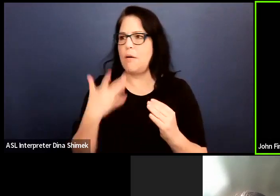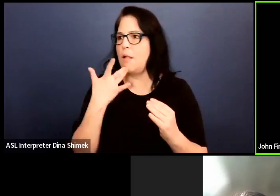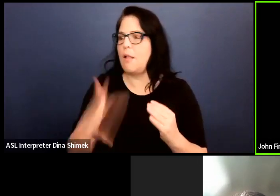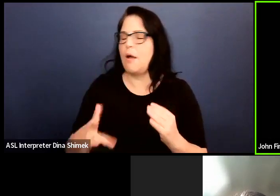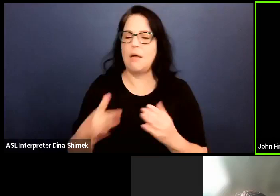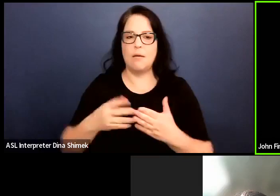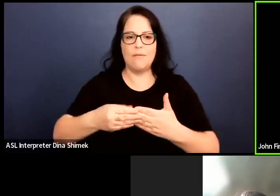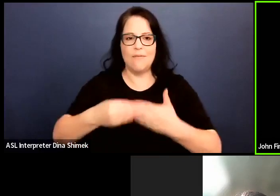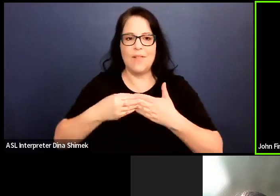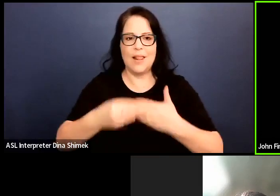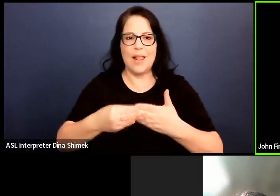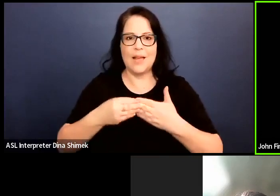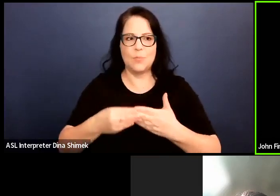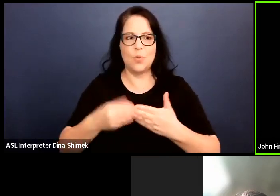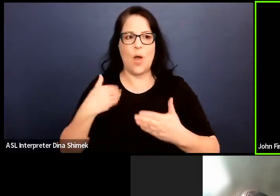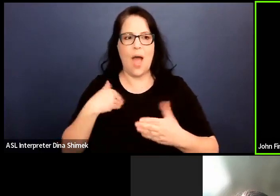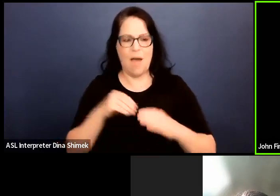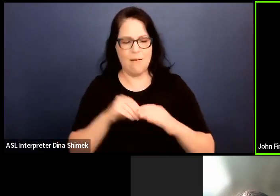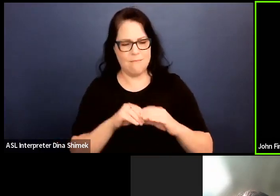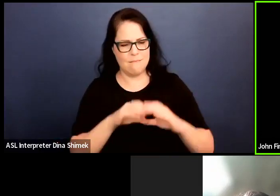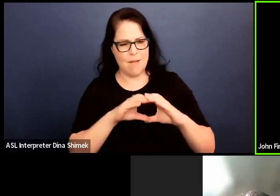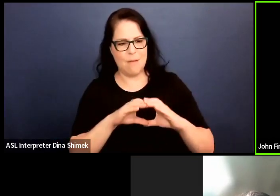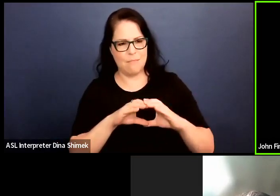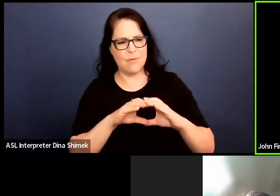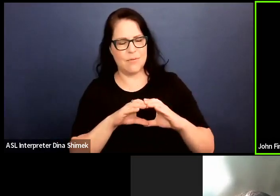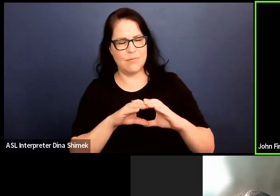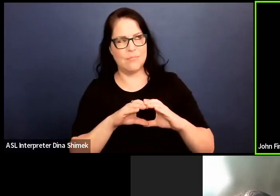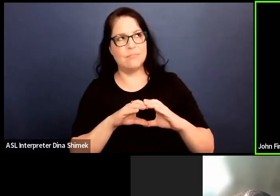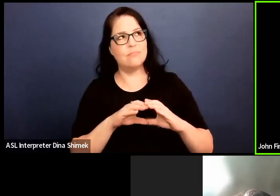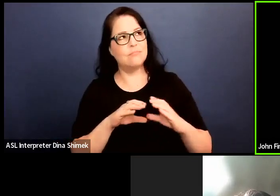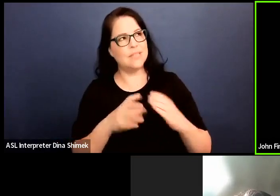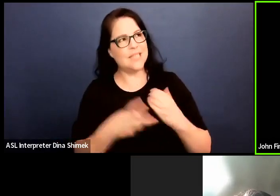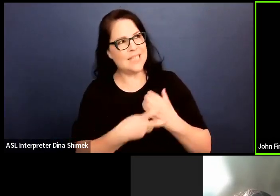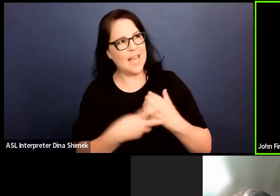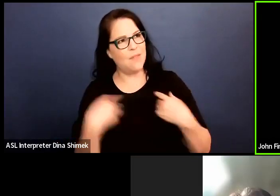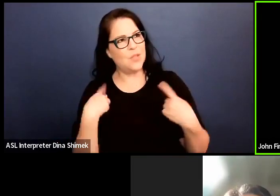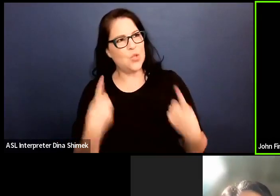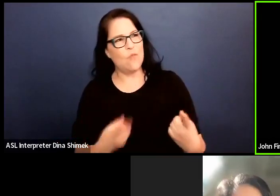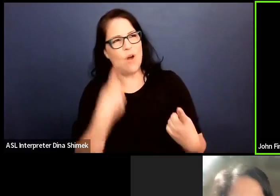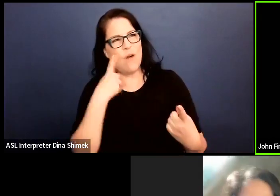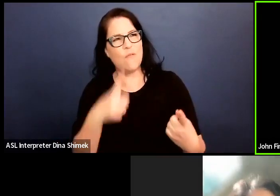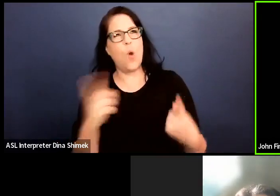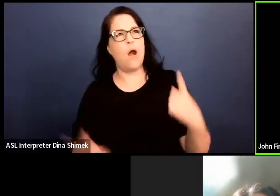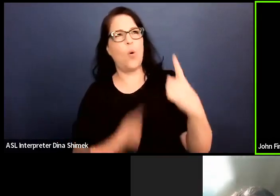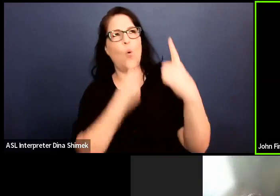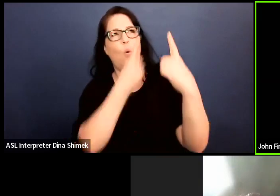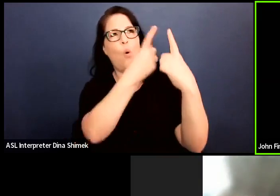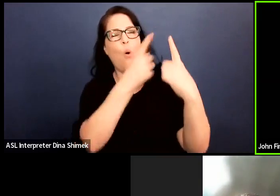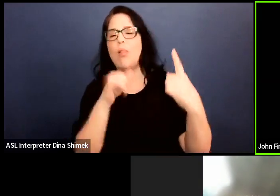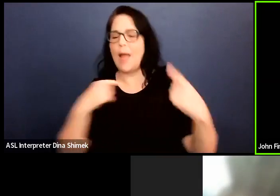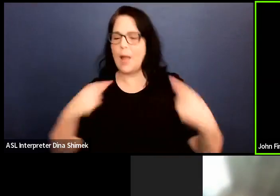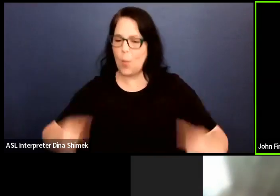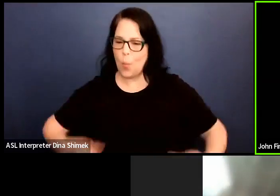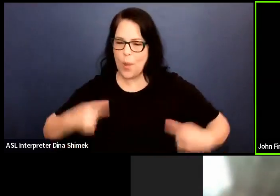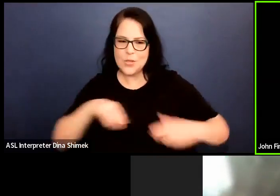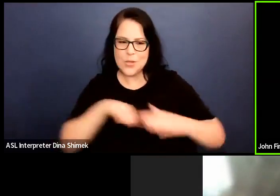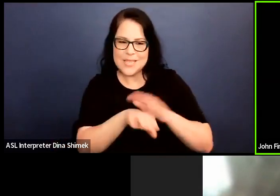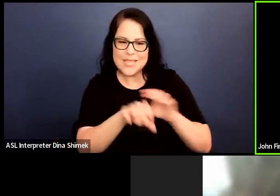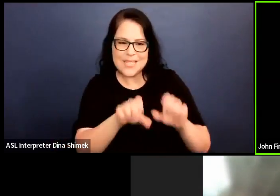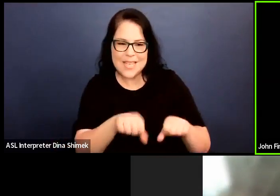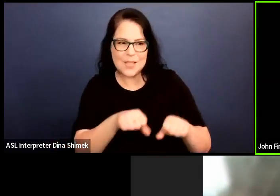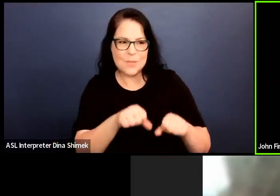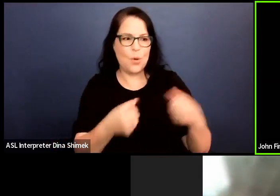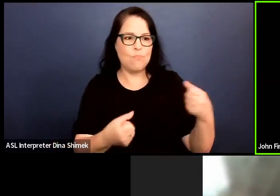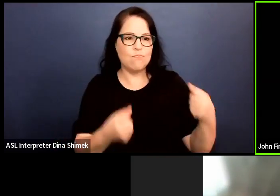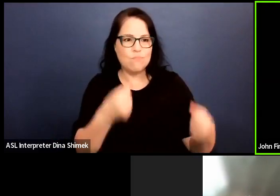it's, I have a 5, 10, 15-year goal where I want to save for that wheelchair van. I want to be able to put a down payment on a